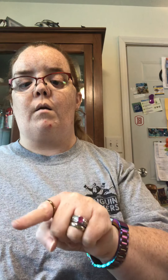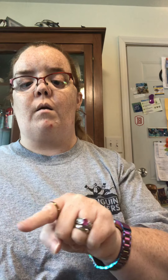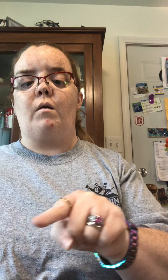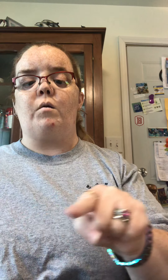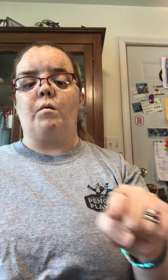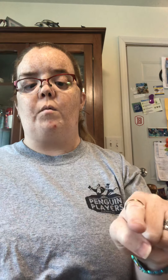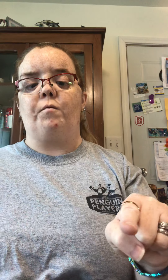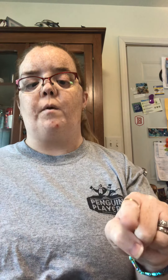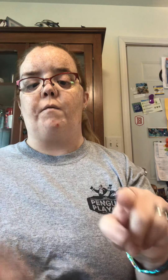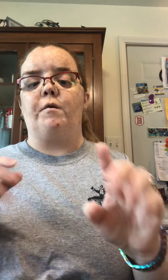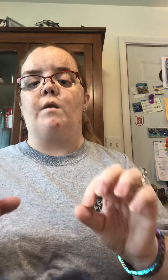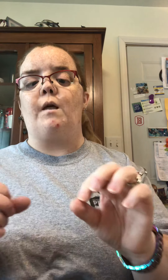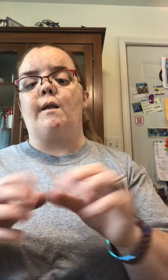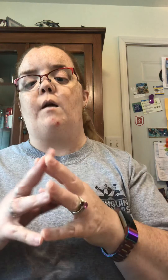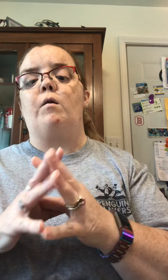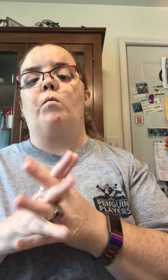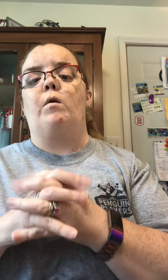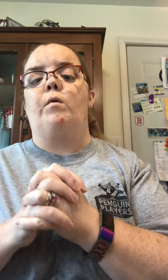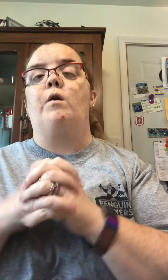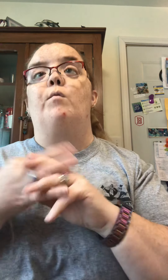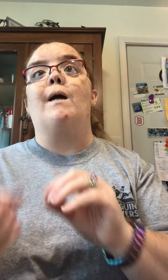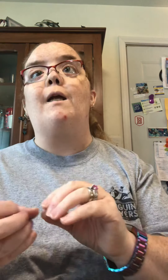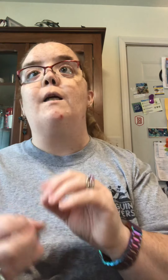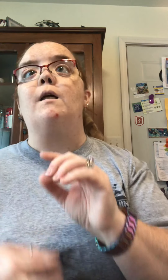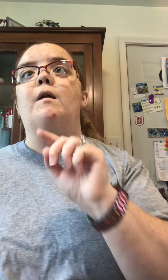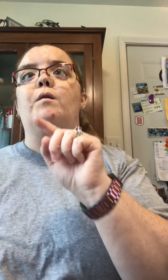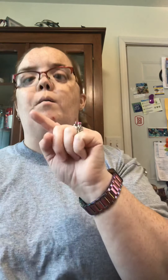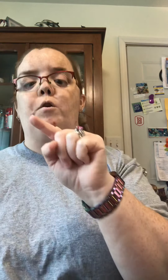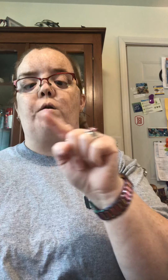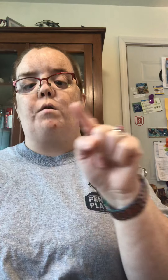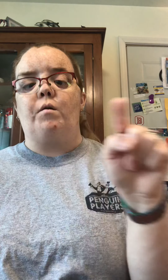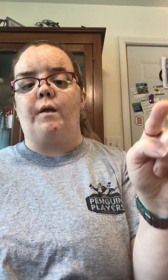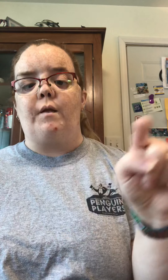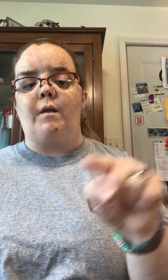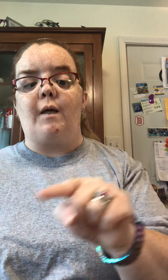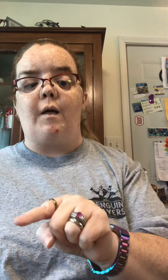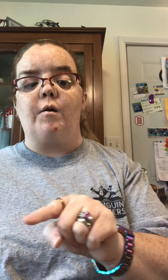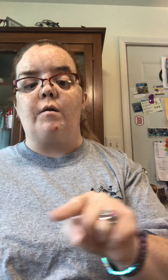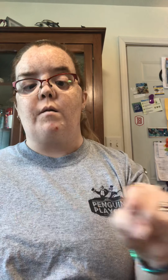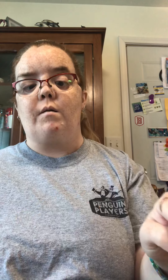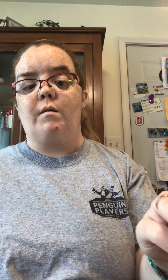You do the movement for Z like you would when you're writing it, except you're just doing it in the air.